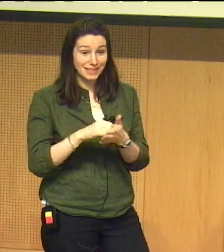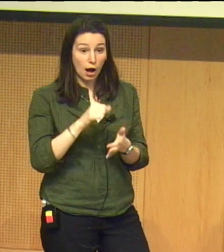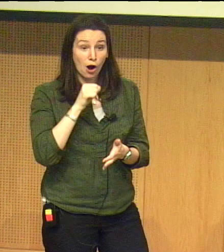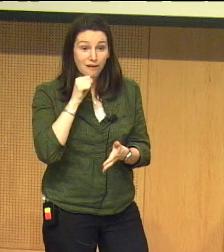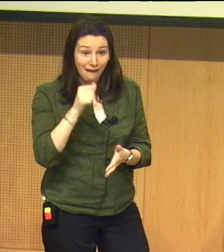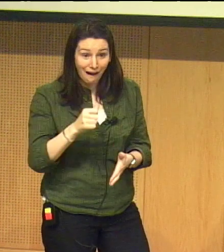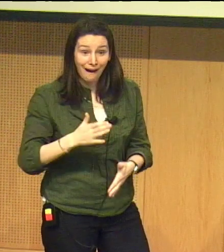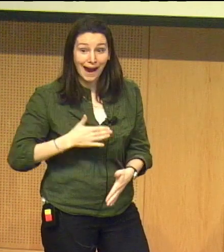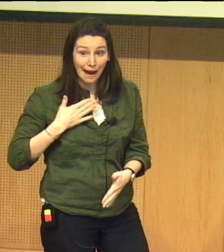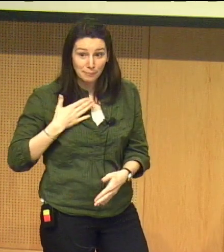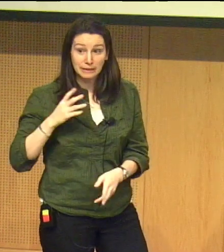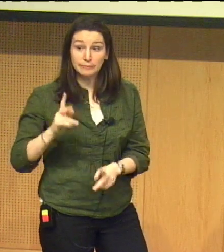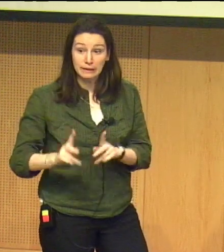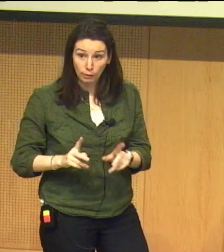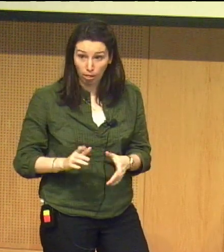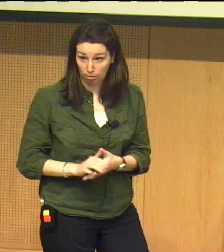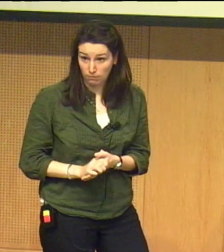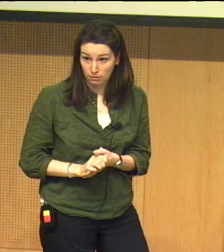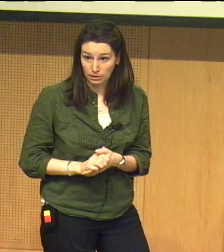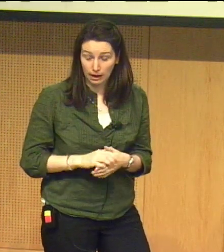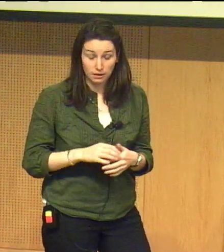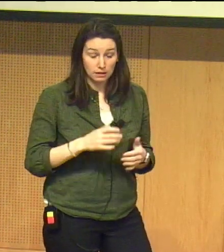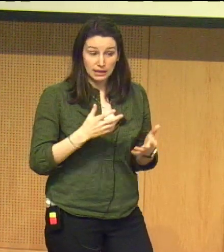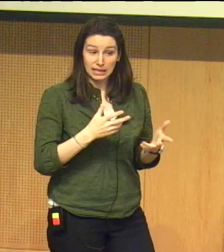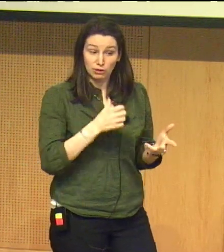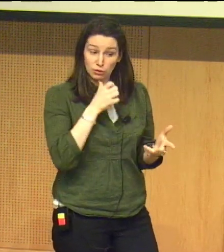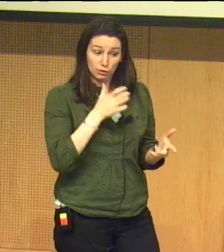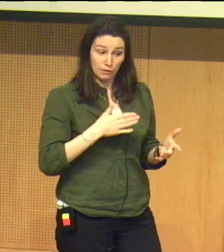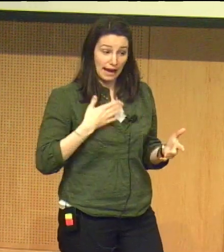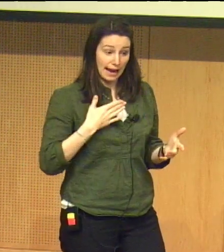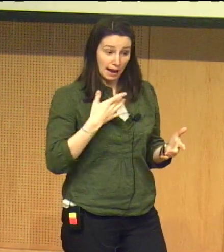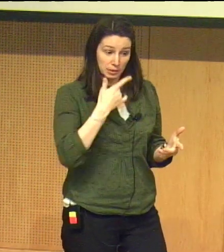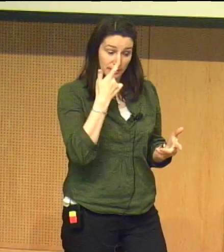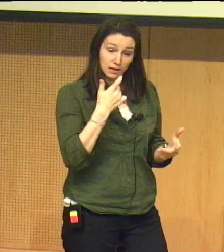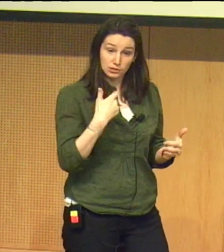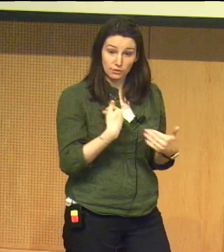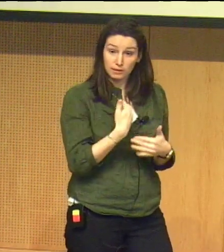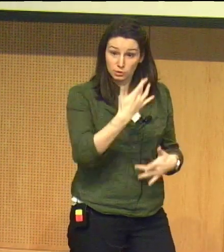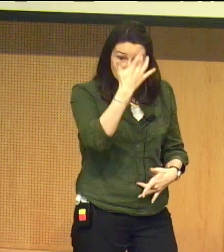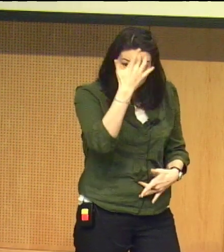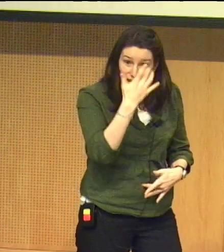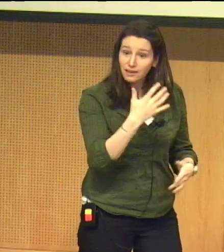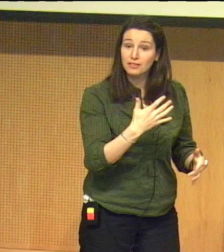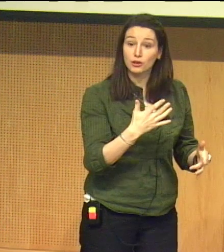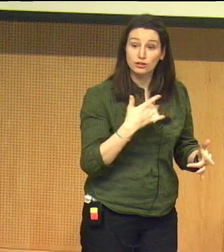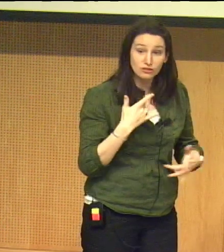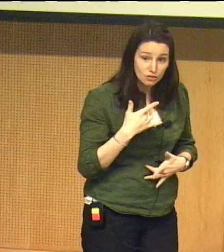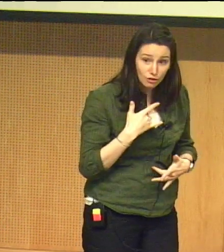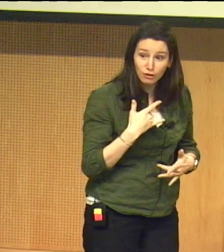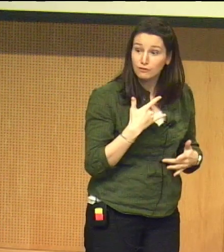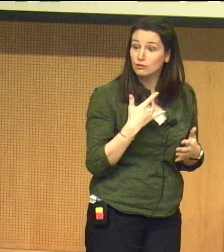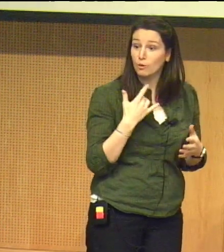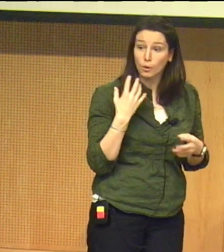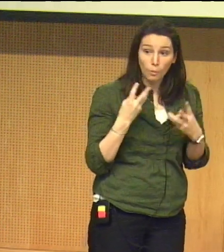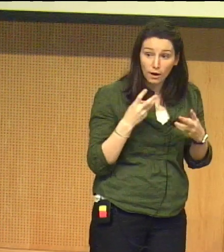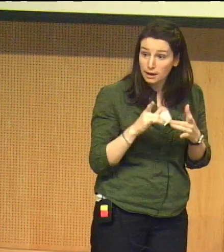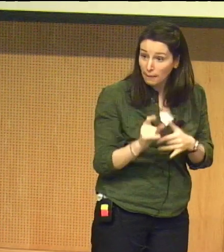are not happy people. Either they're not happy because their animal's sick and they're concerned, they're worried about